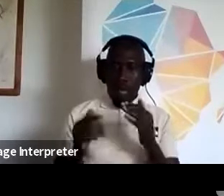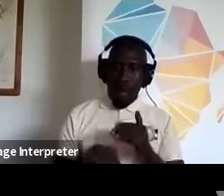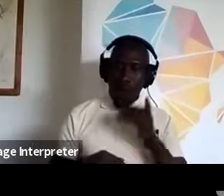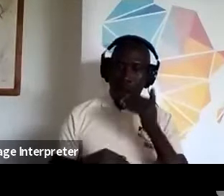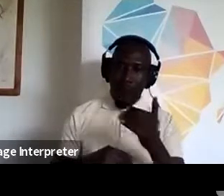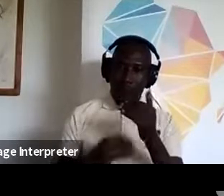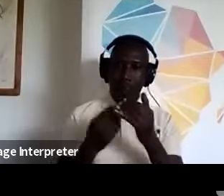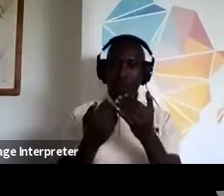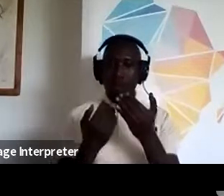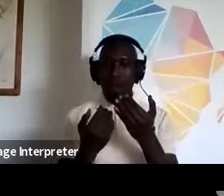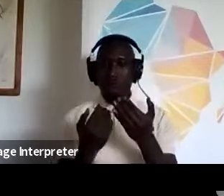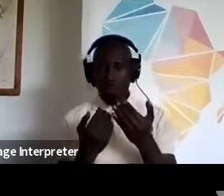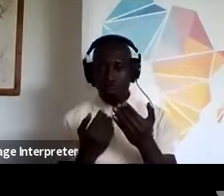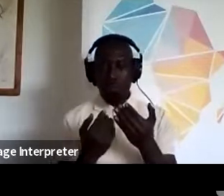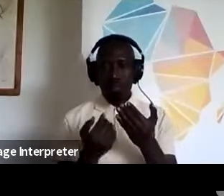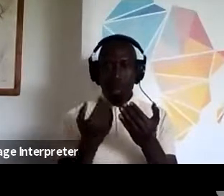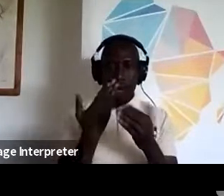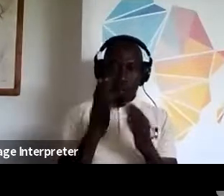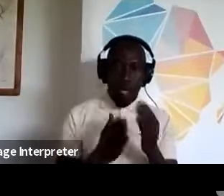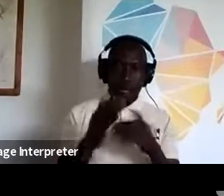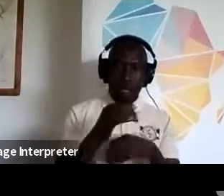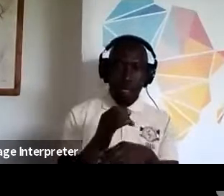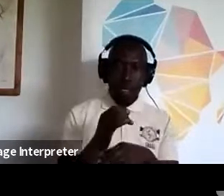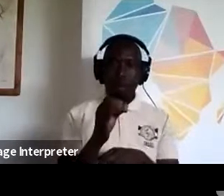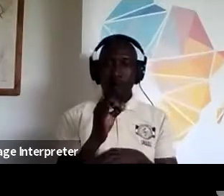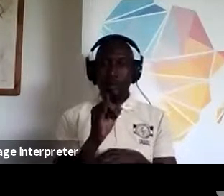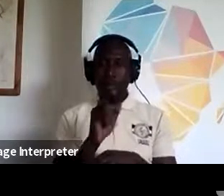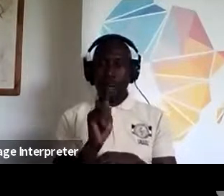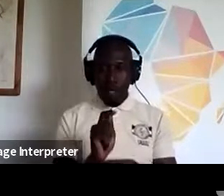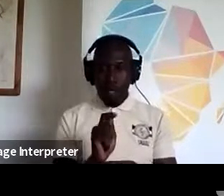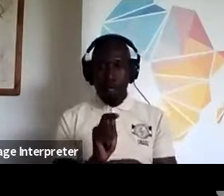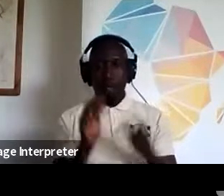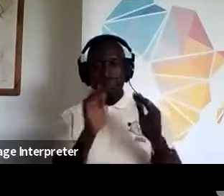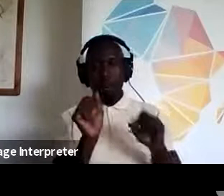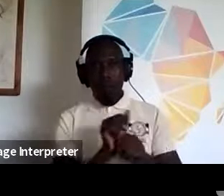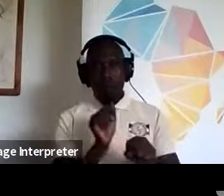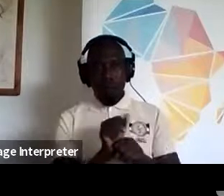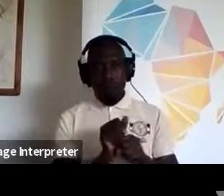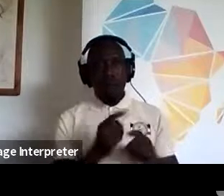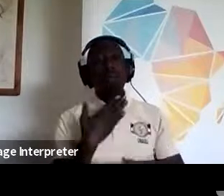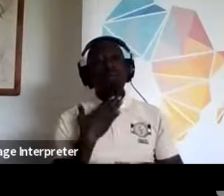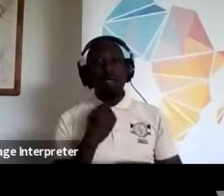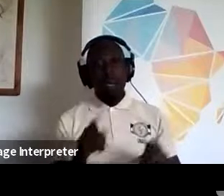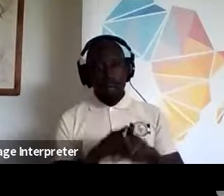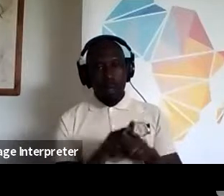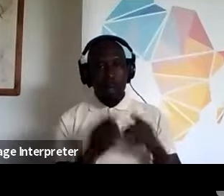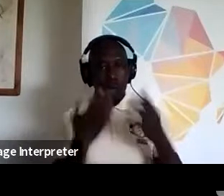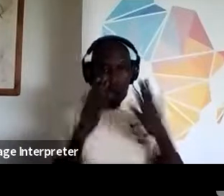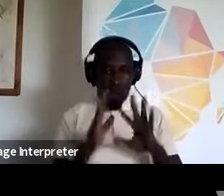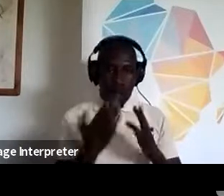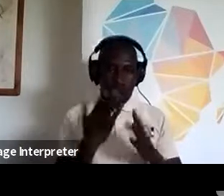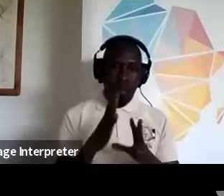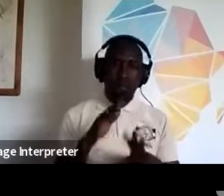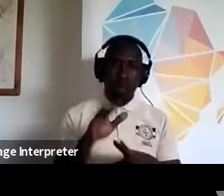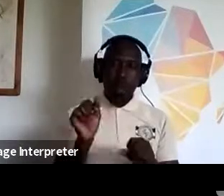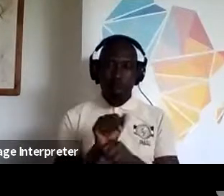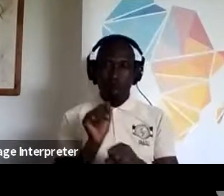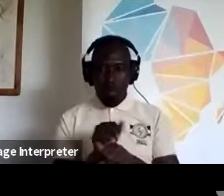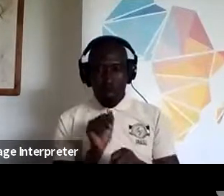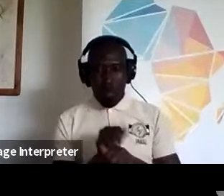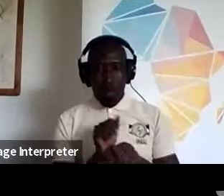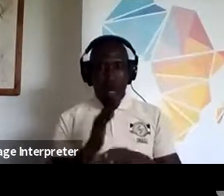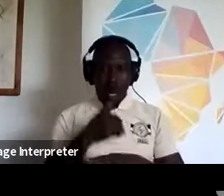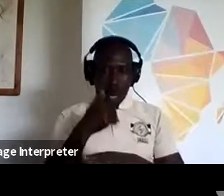ICT accessibility framework, all that, they need also to be aware that there is a lot of work to be done after